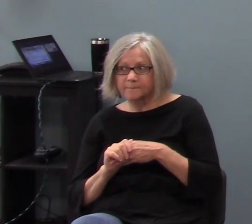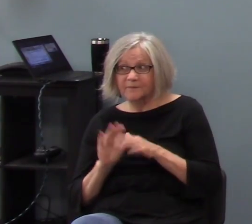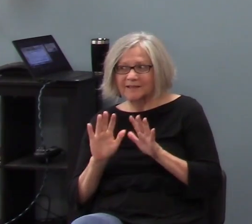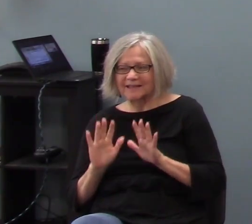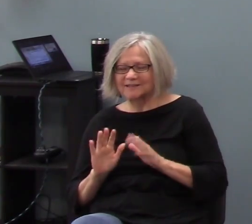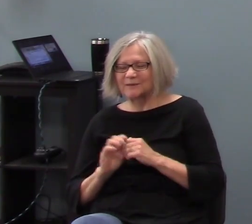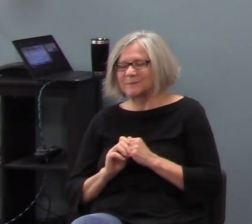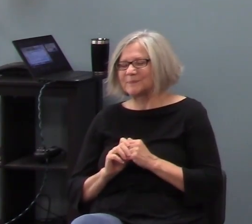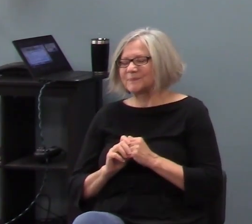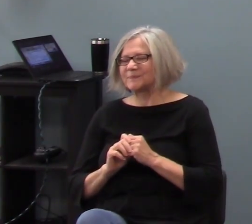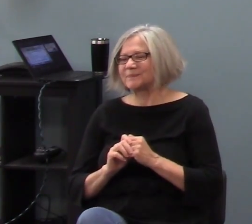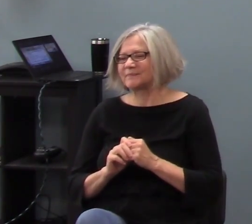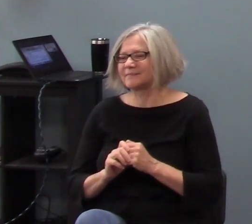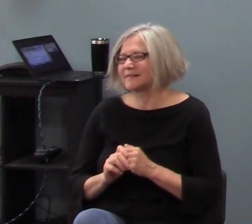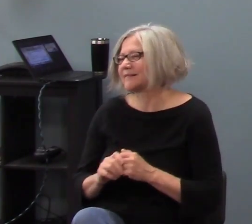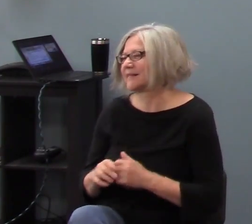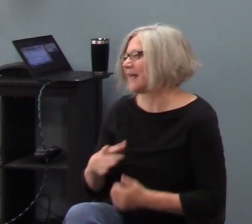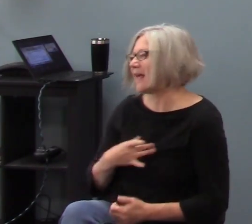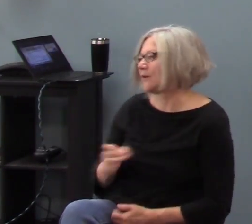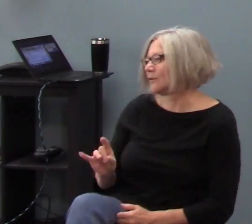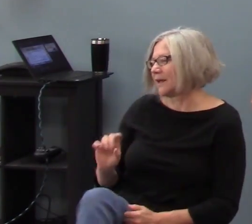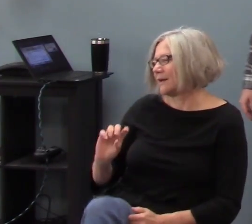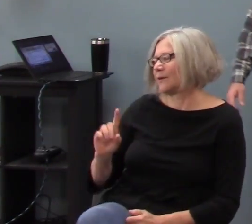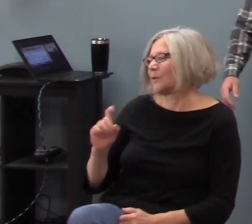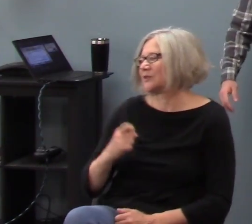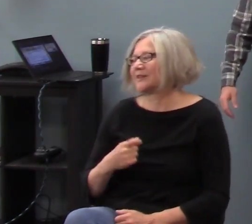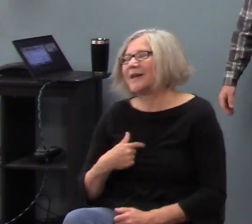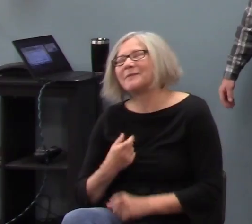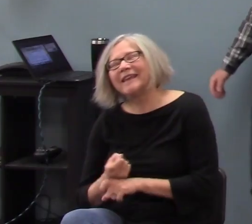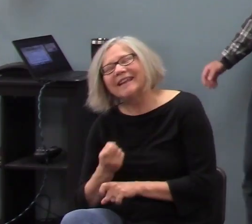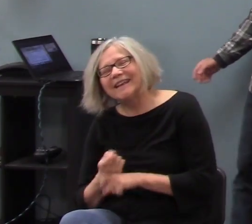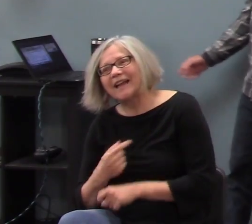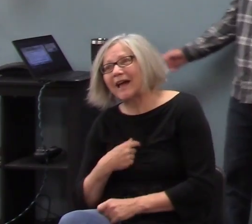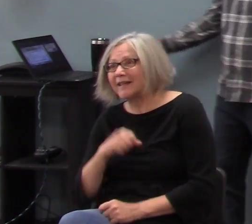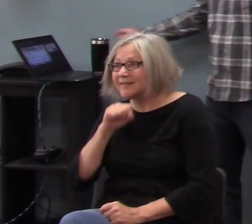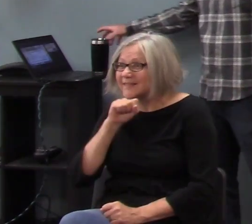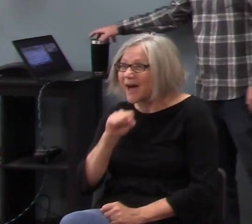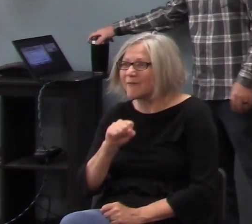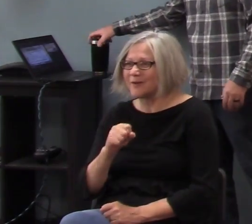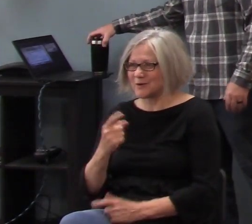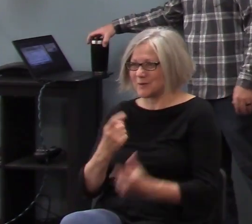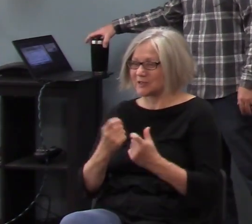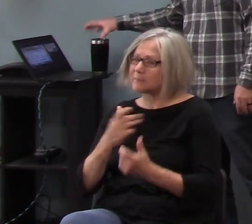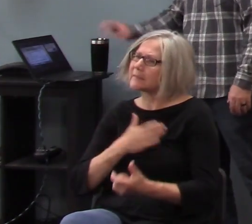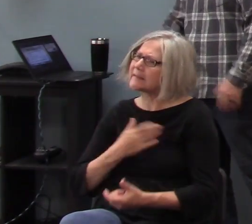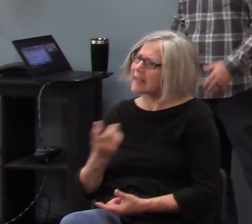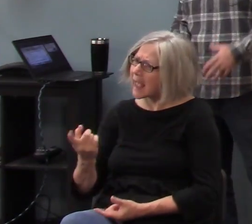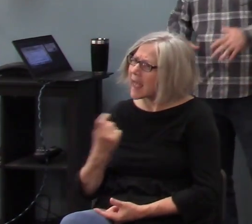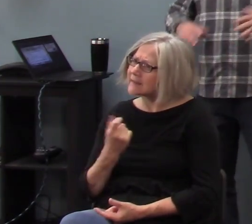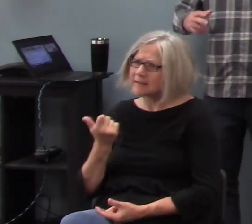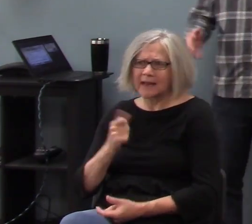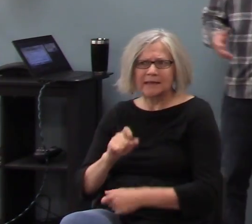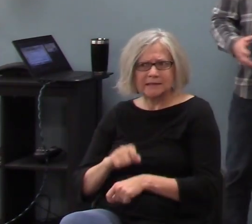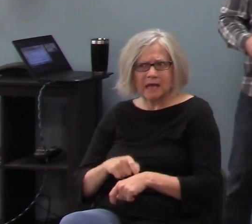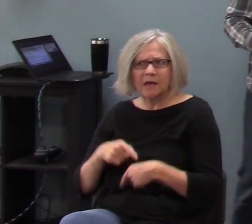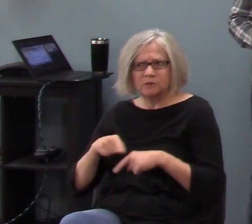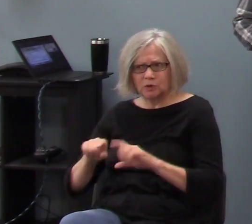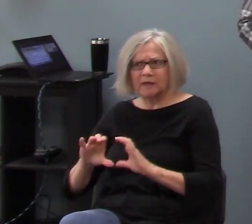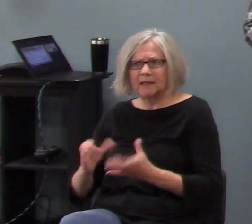Fantastic. I know my questions anyway. No, I'm totally kidding. I actually love questions. And please ask them at any point during class